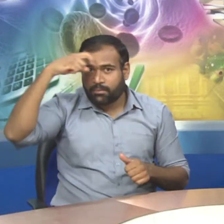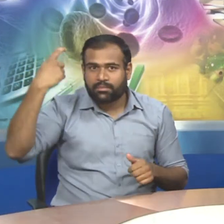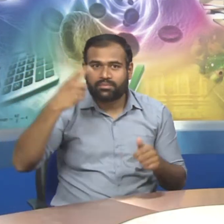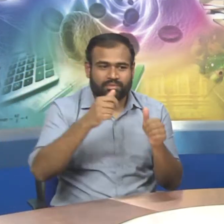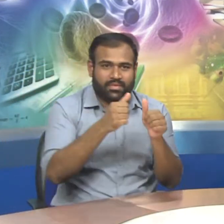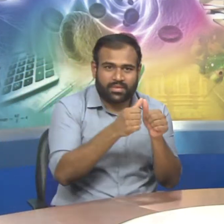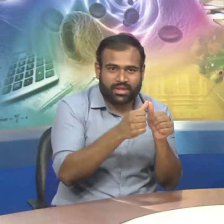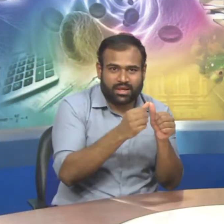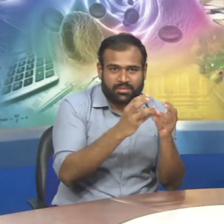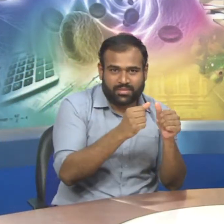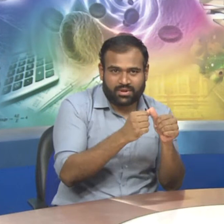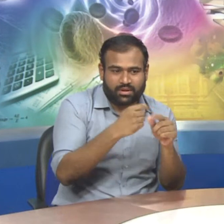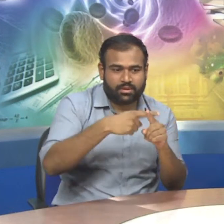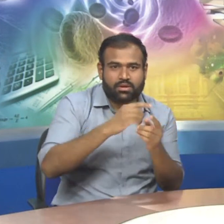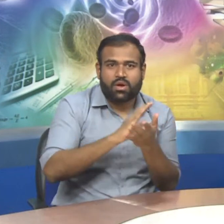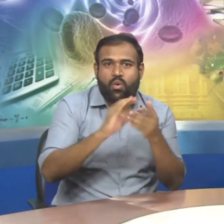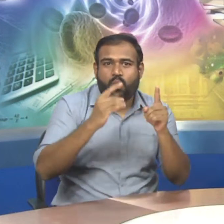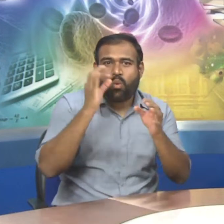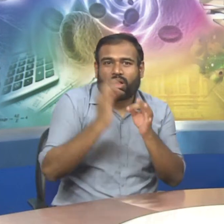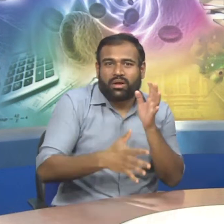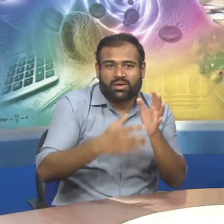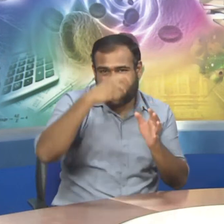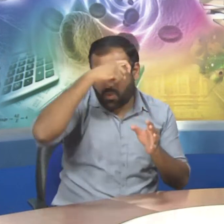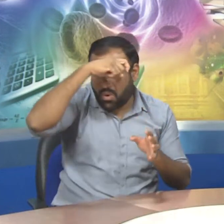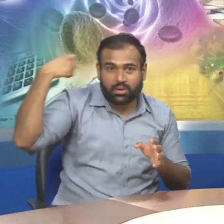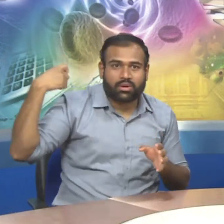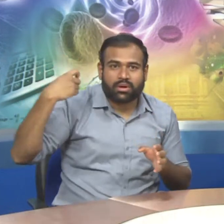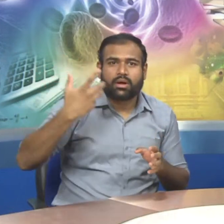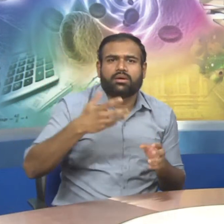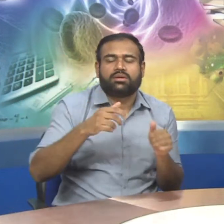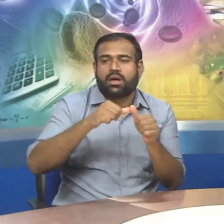Now this is the sign for April, A plus hot.